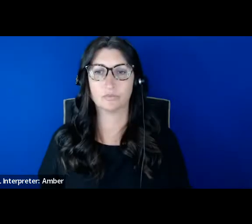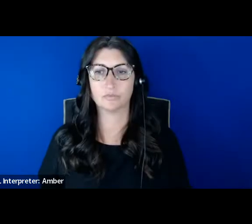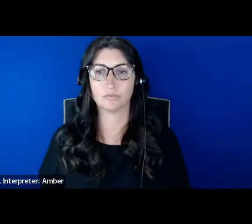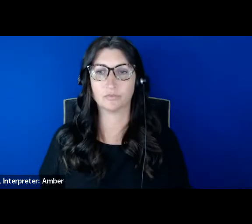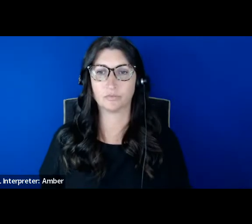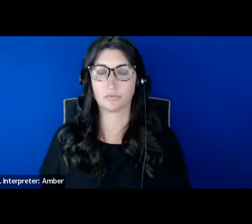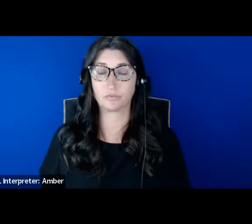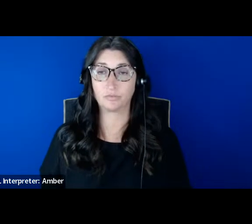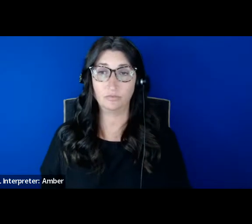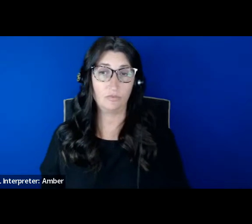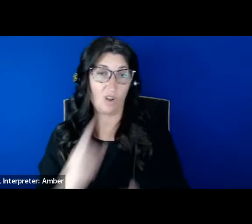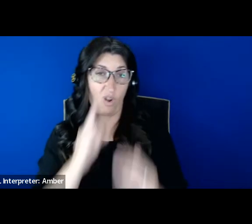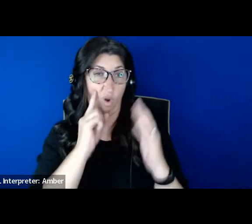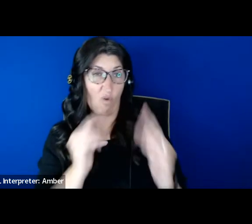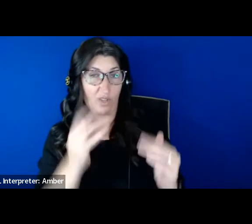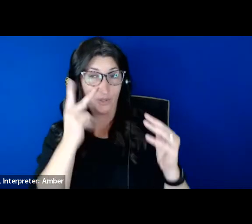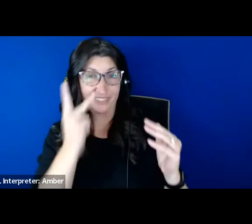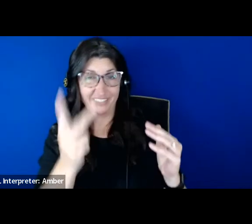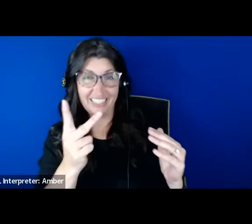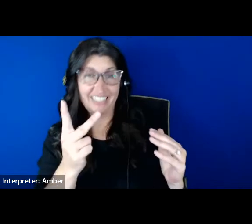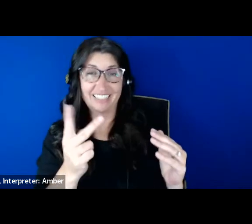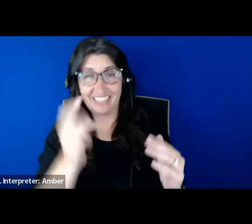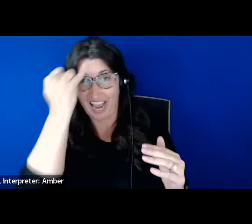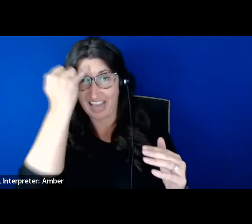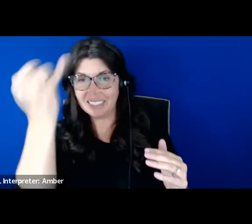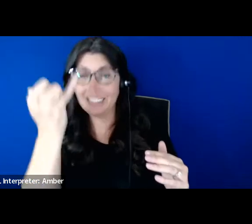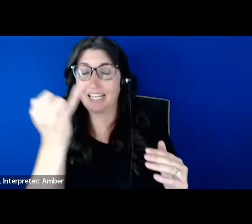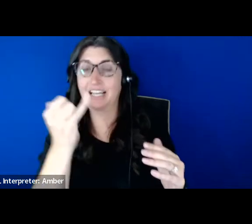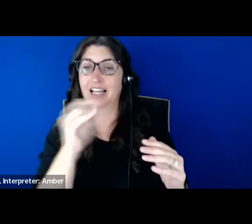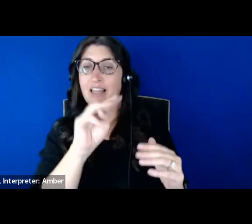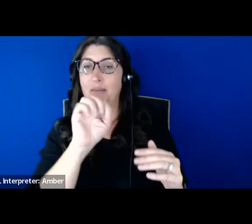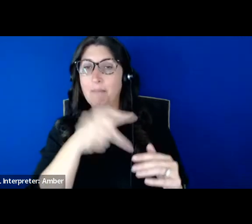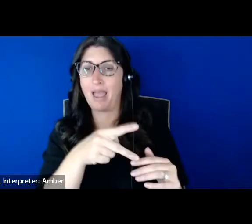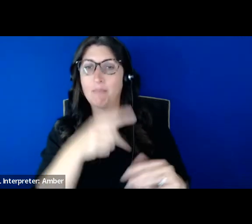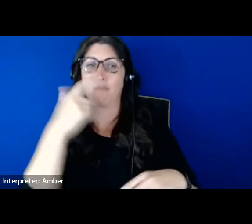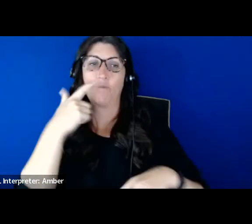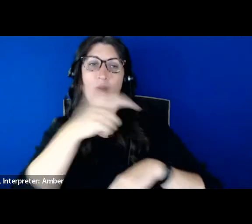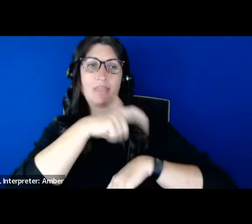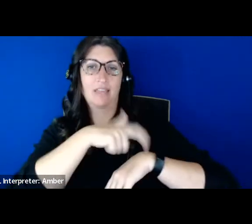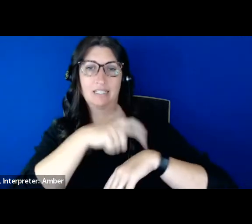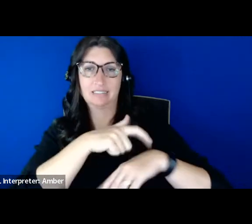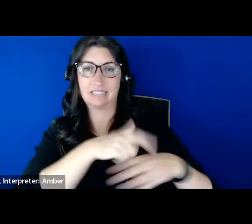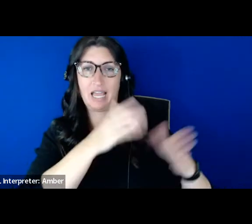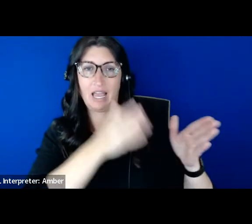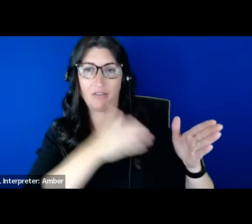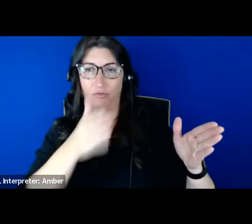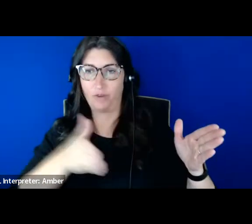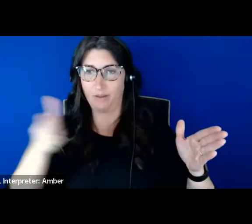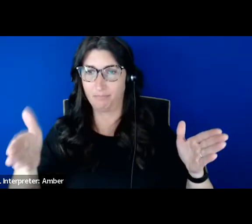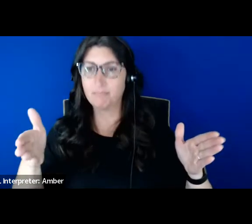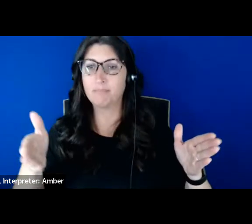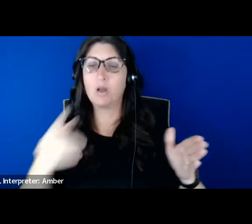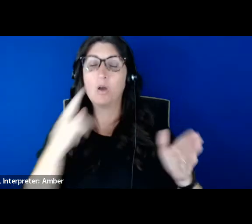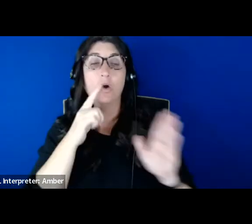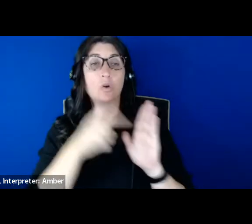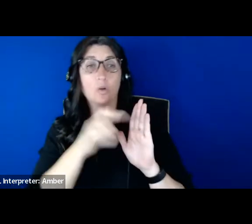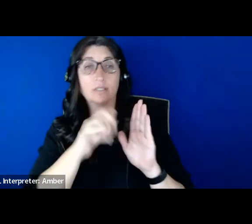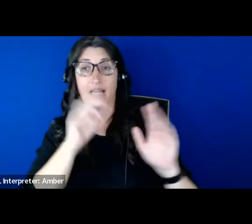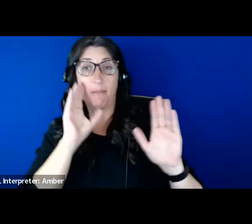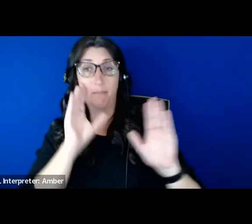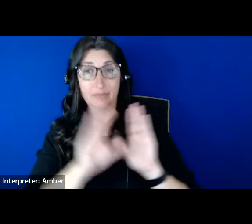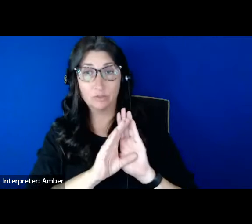Okay, hopefully you were able to see that. That's just to give you the time frame. And you also notice in that slide I showed